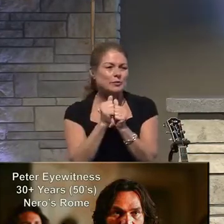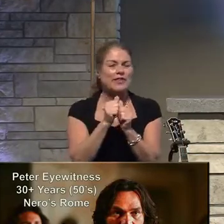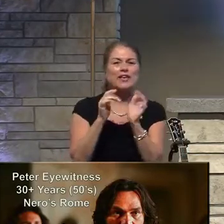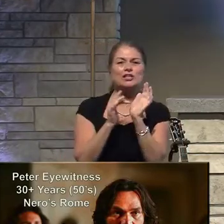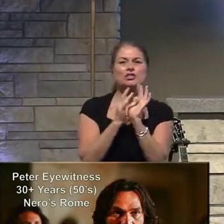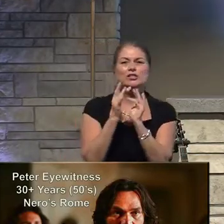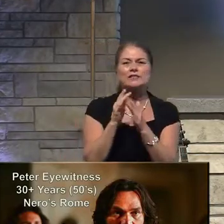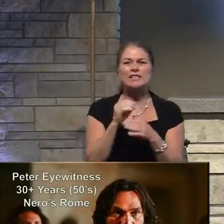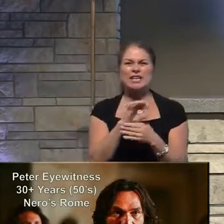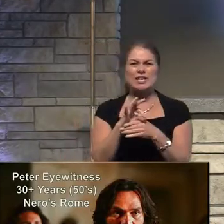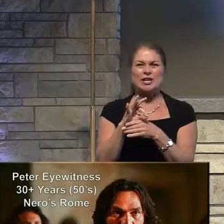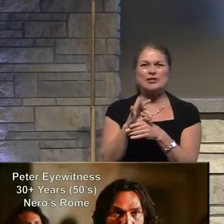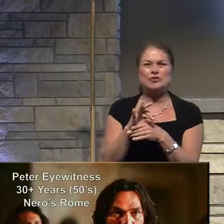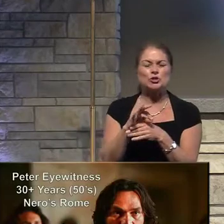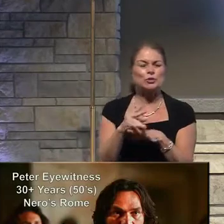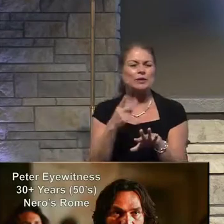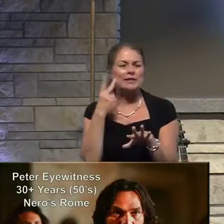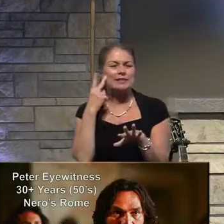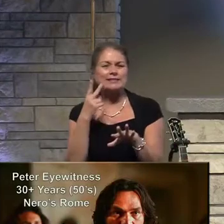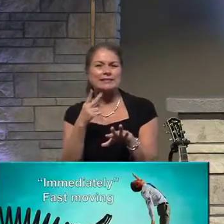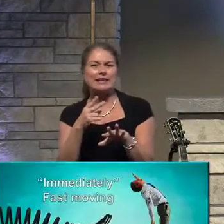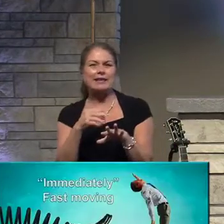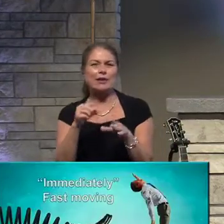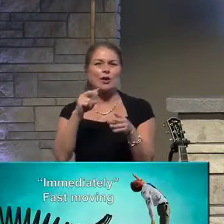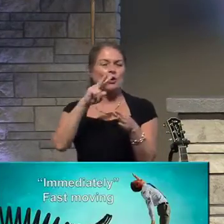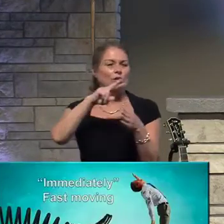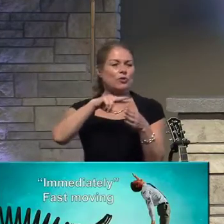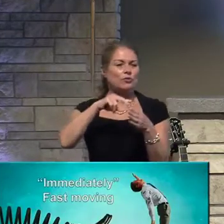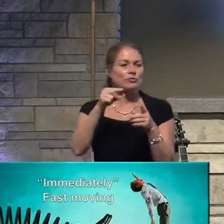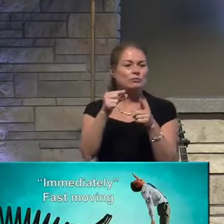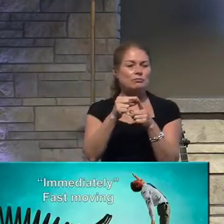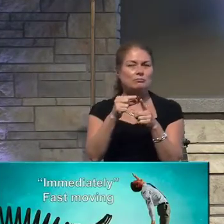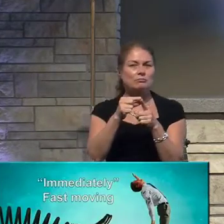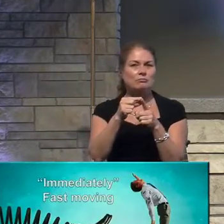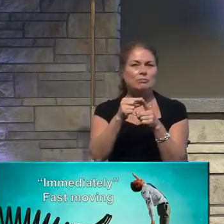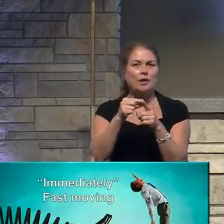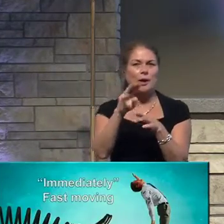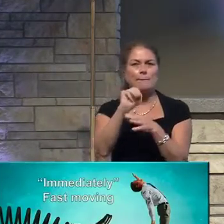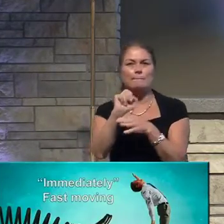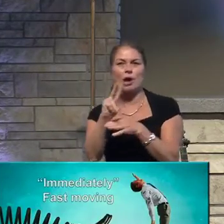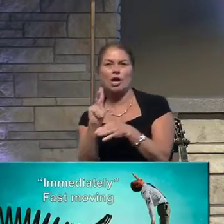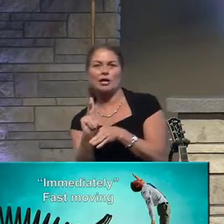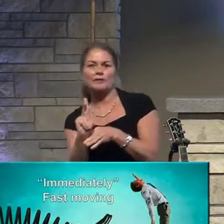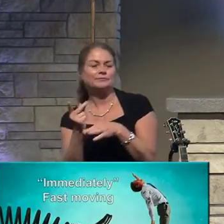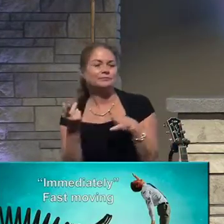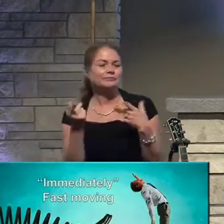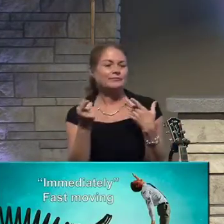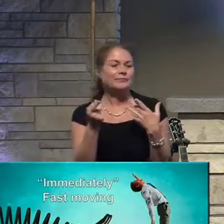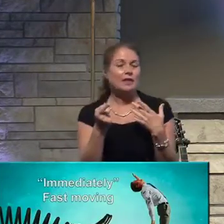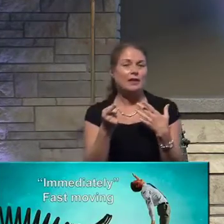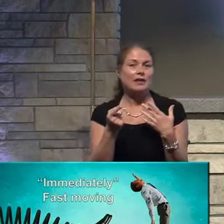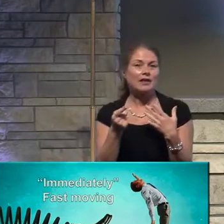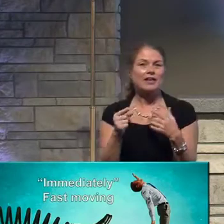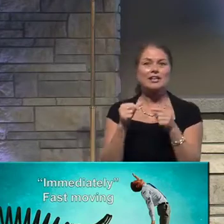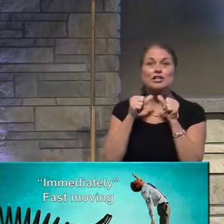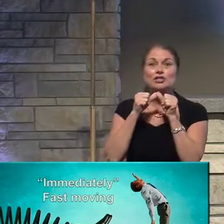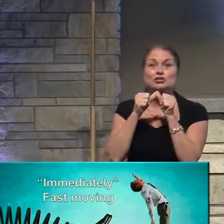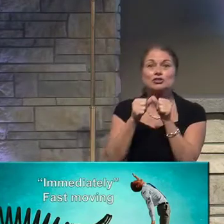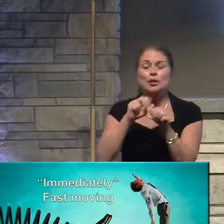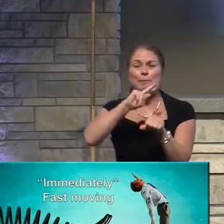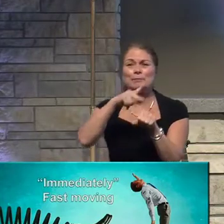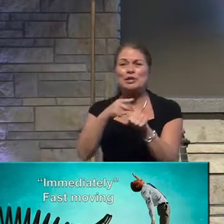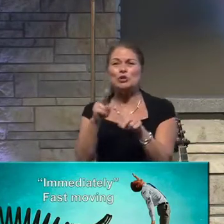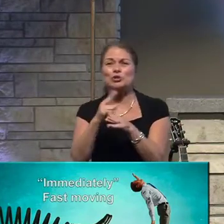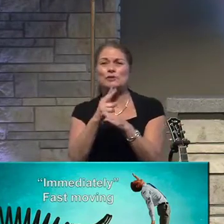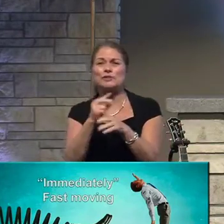Mark, there are some words that jump out at you, like the word immediately. Peter constantly uses the word immediately. See, the